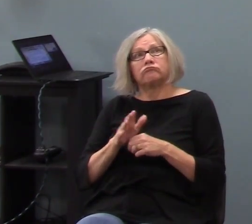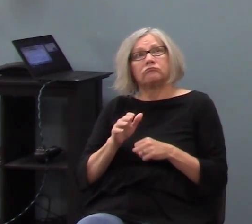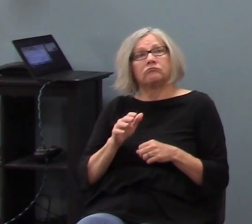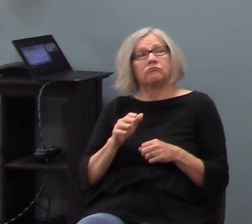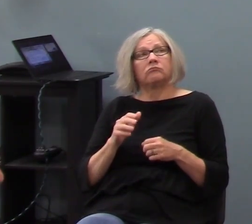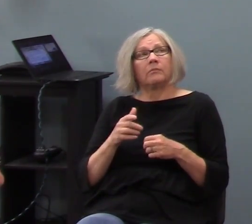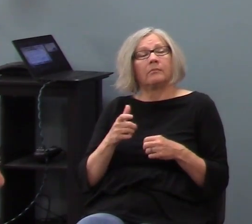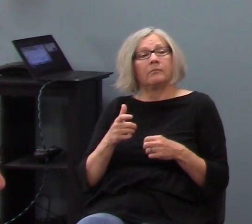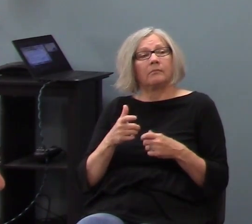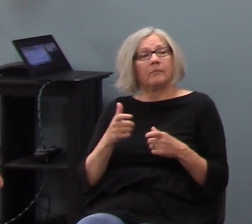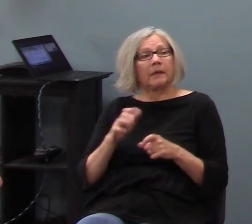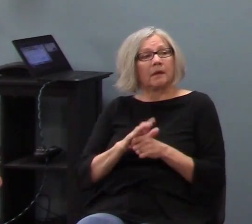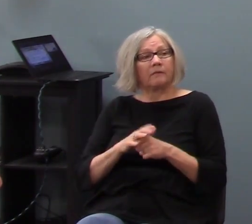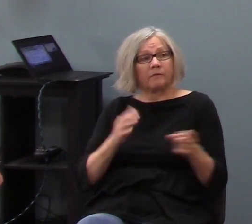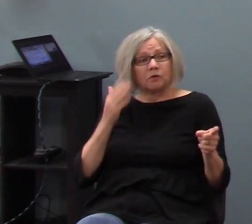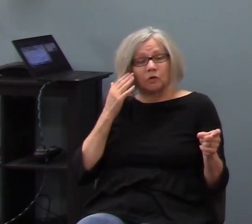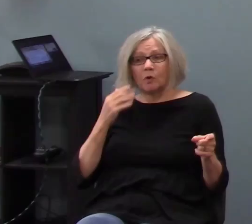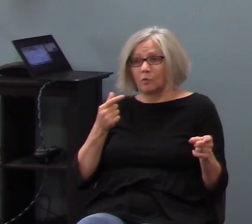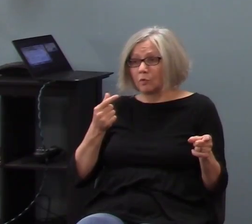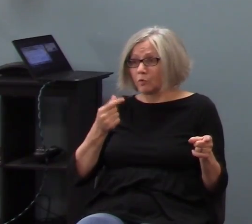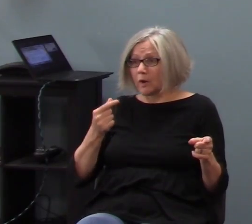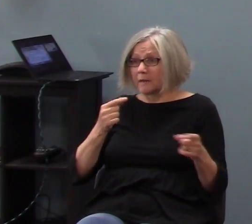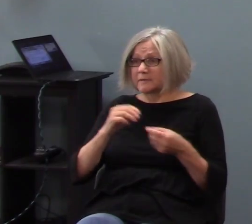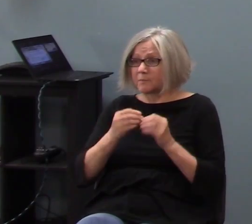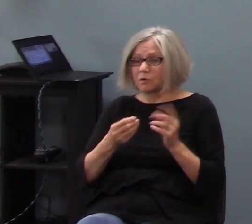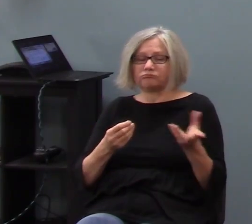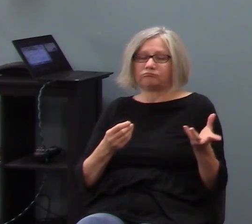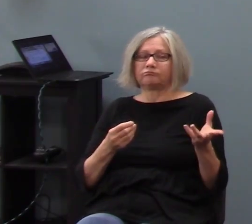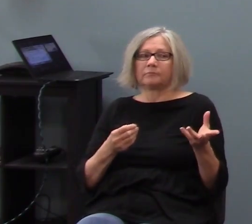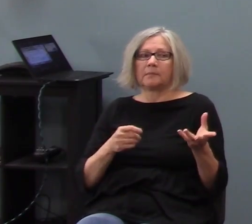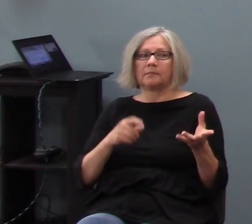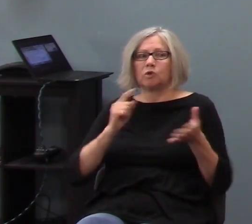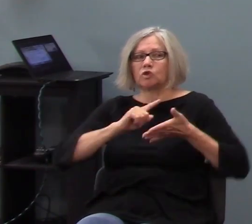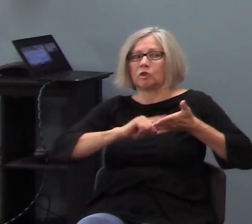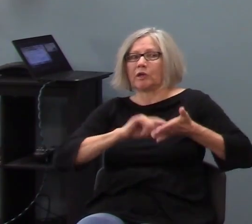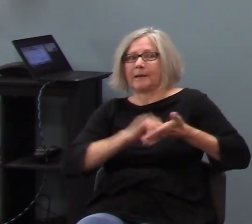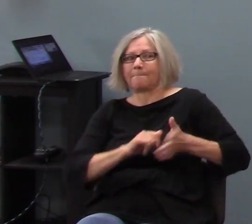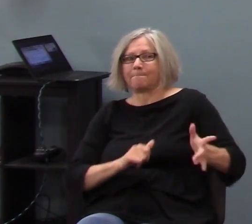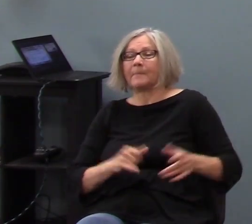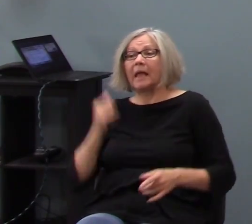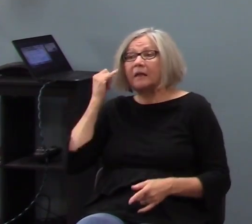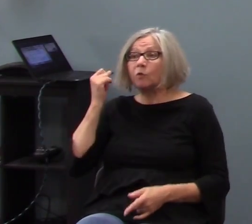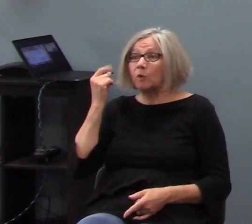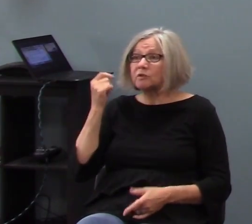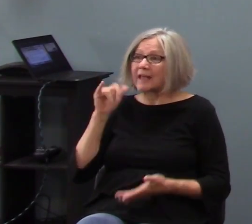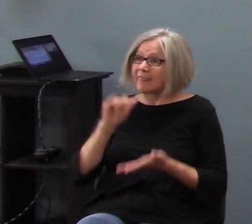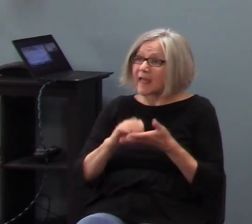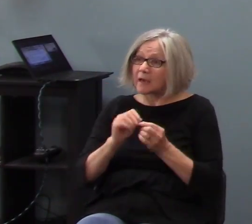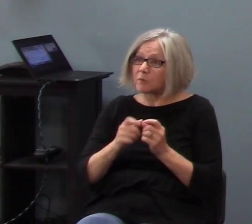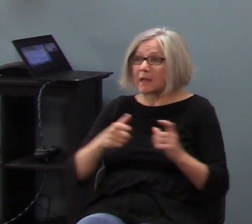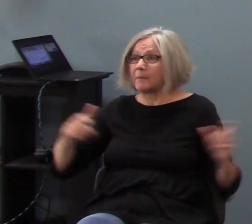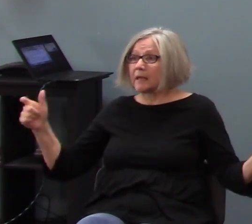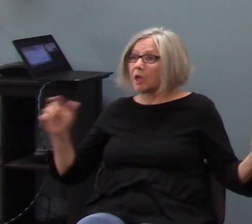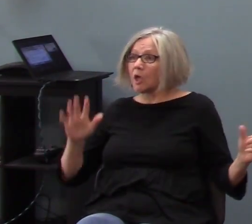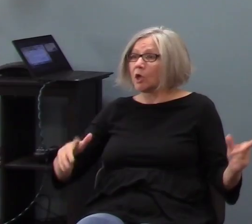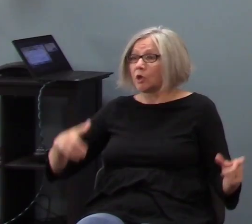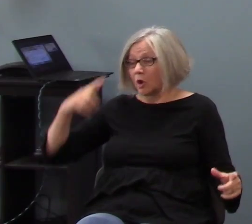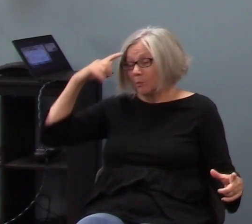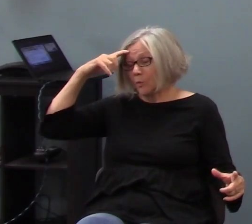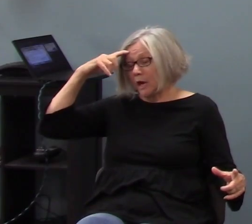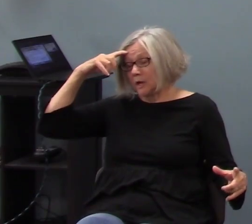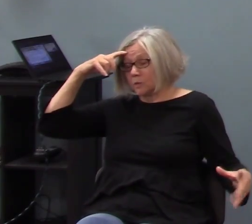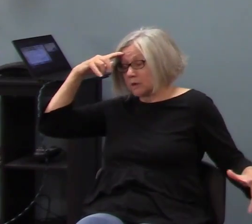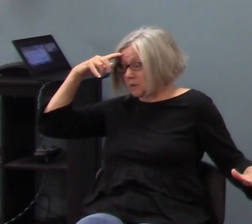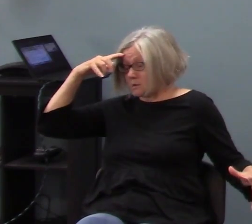You familiar with Graham's number? No. Okay, it's a great one. You should look it up. It's really fun. And if you understood how big Graham's number is, your brain would collapse into a black hole. It's just too